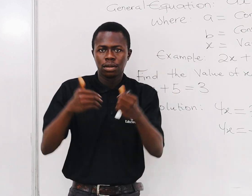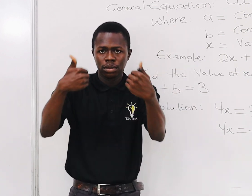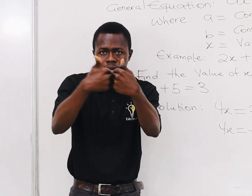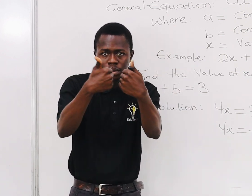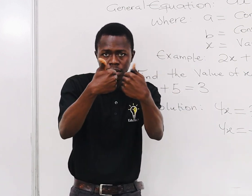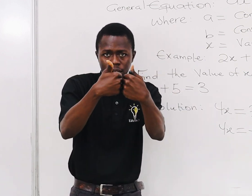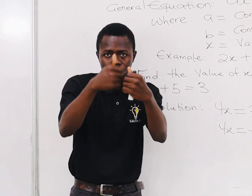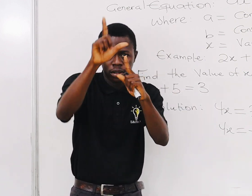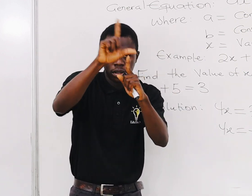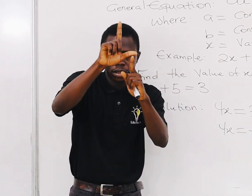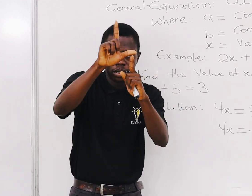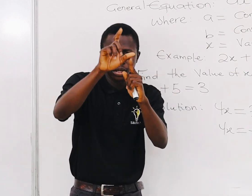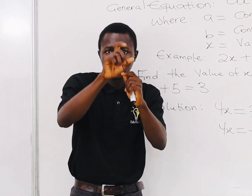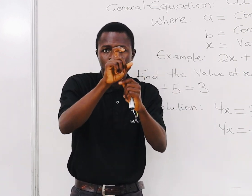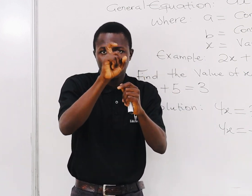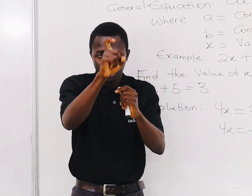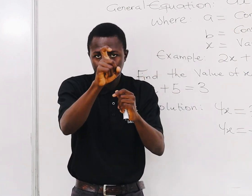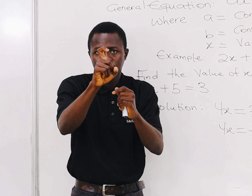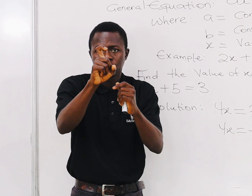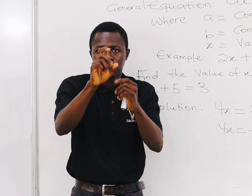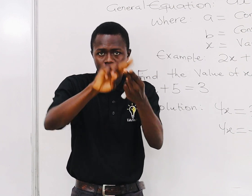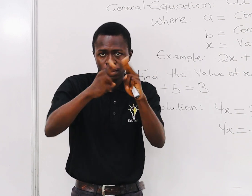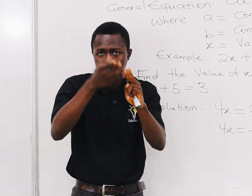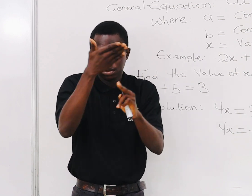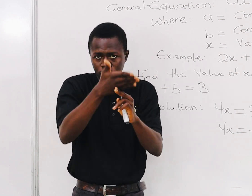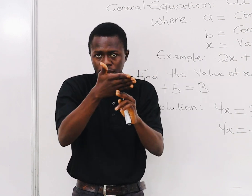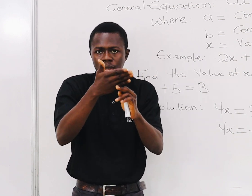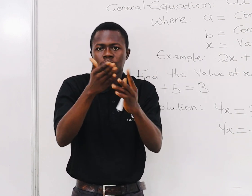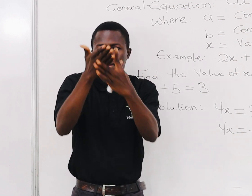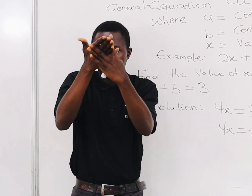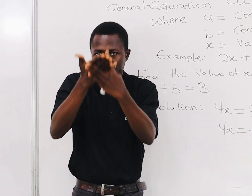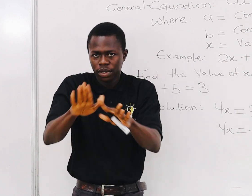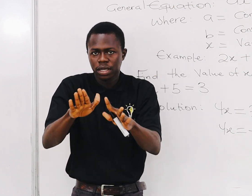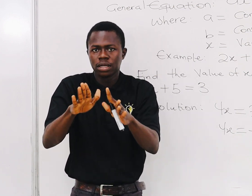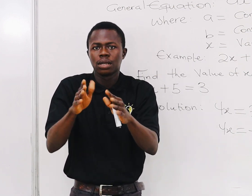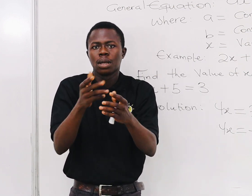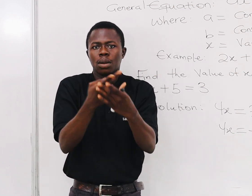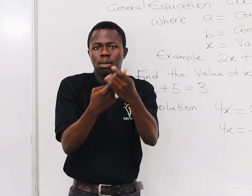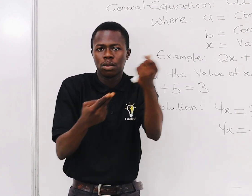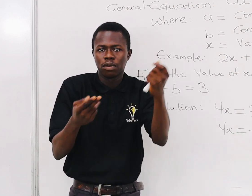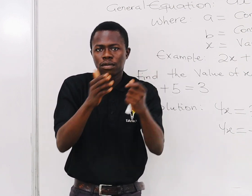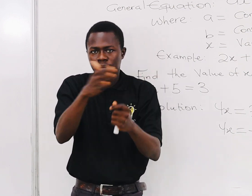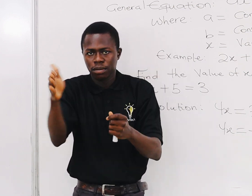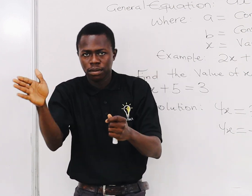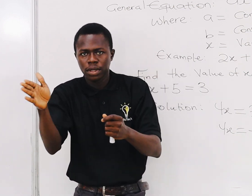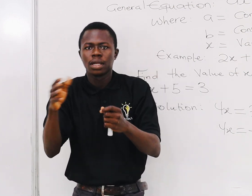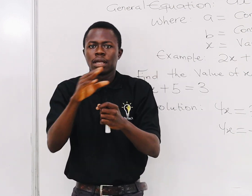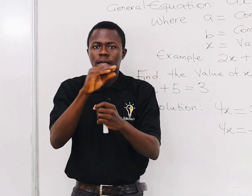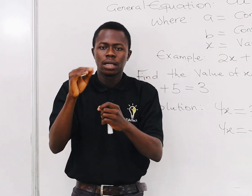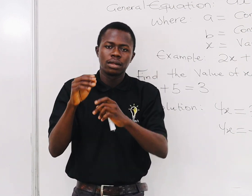Again, we divide both sides of the equation by the coefficient of x.